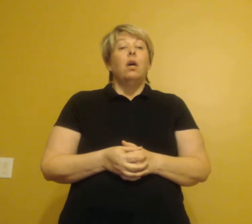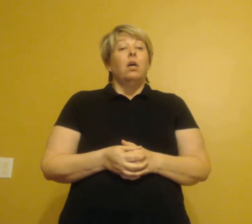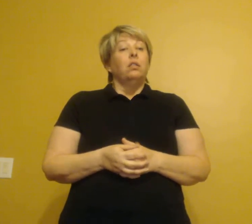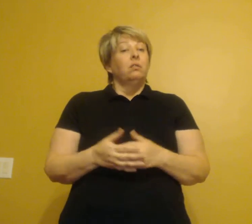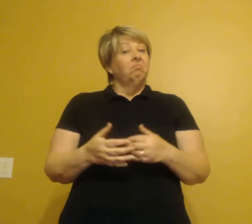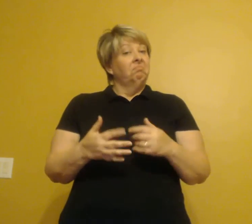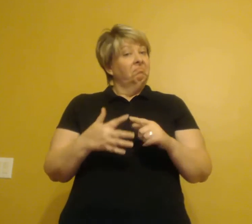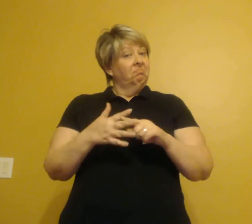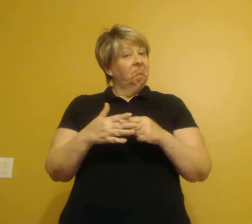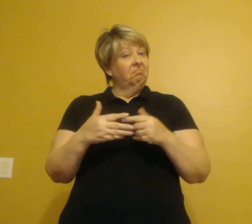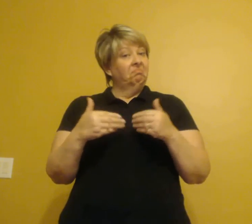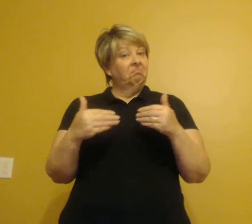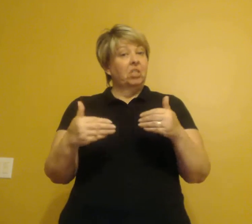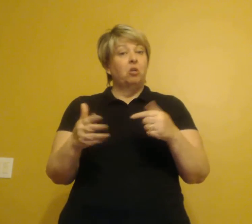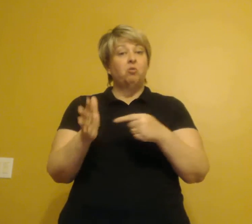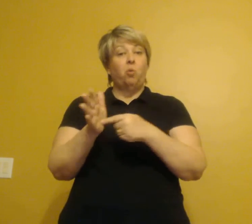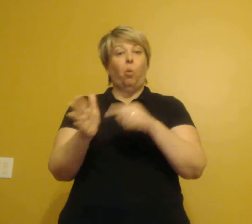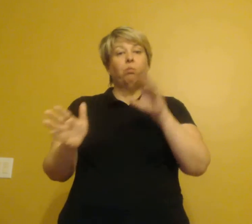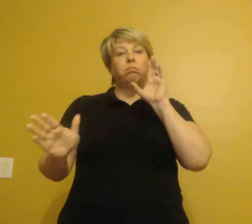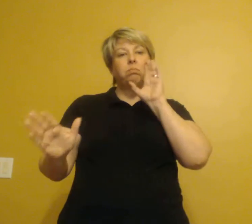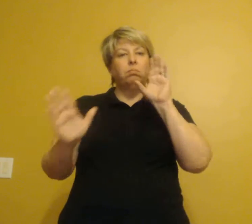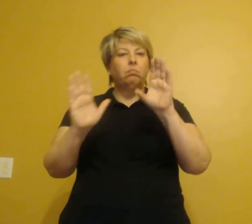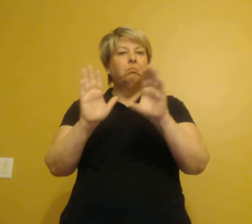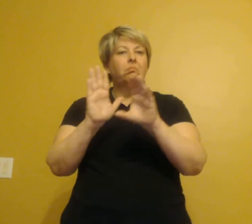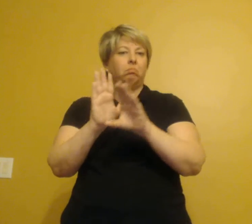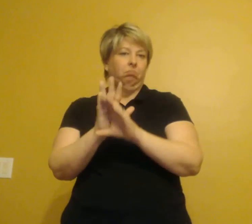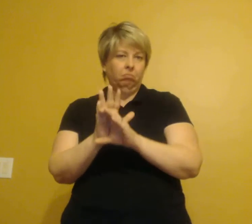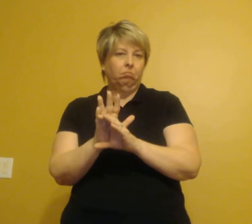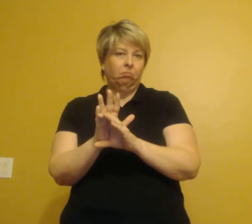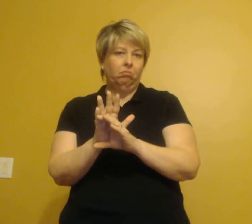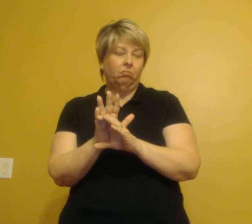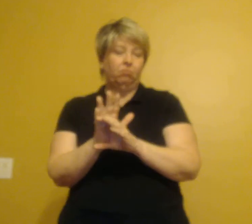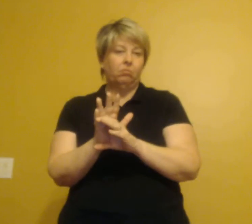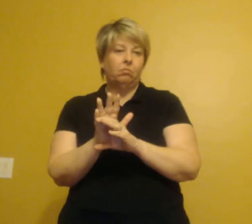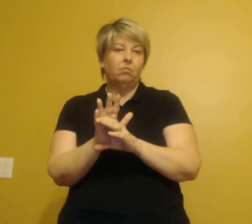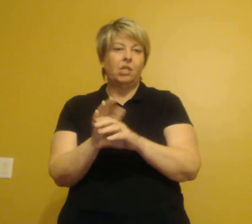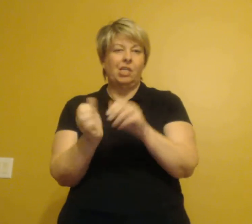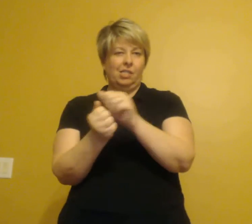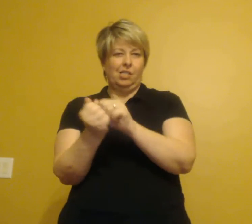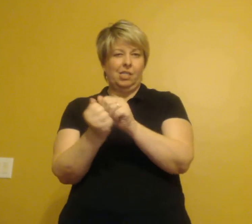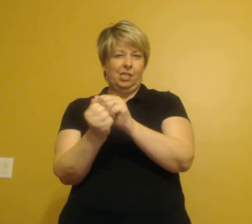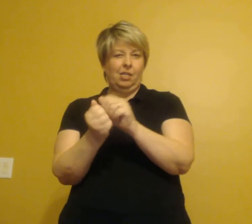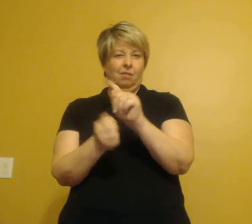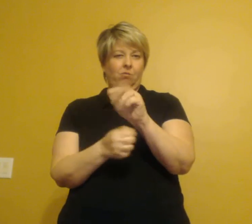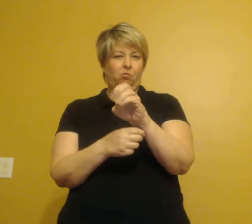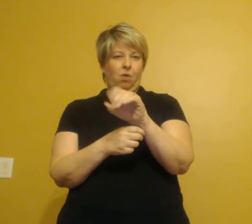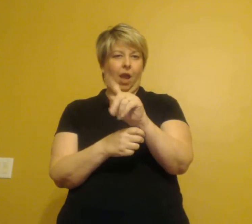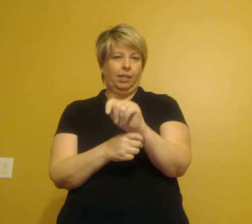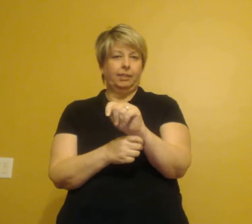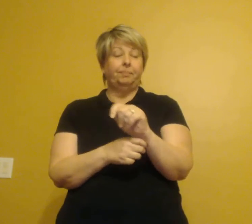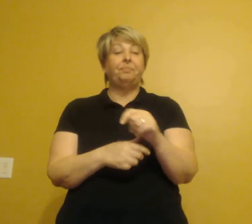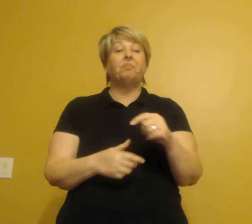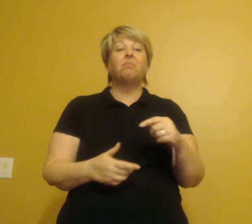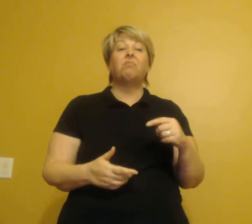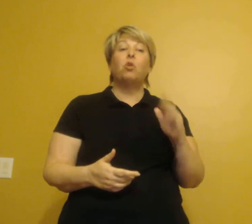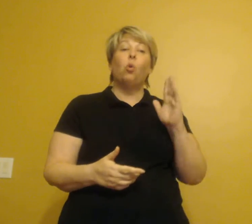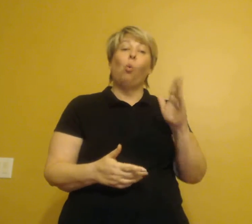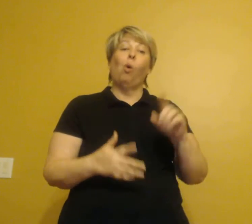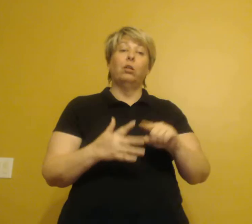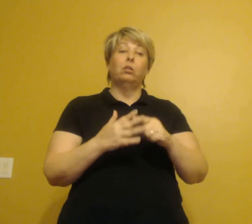I want to show you a small diagram. Actually, it's to scale of the digestive tract. And we're going to start with the top. You might